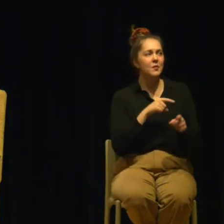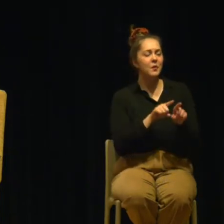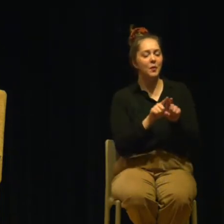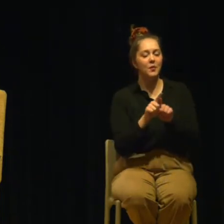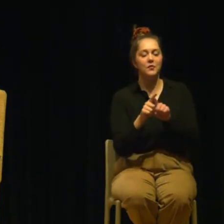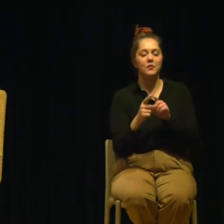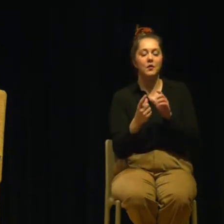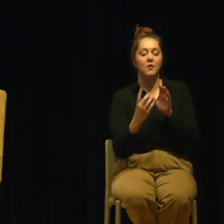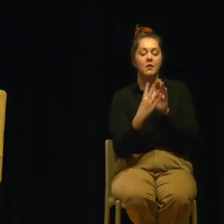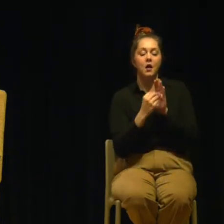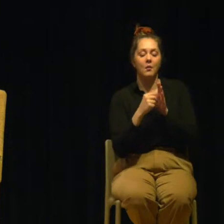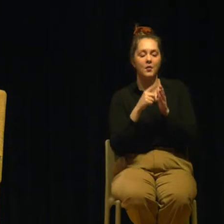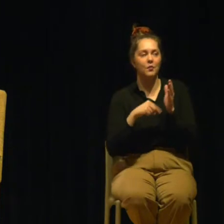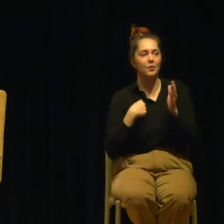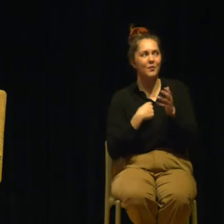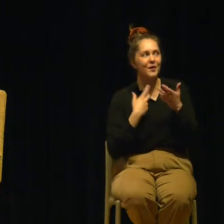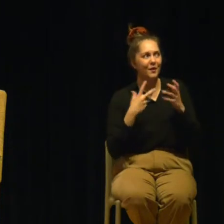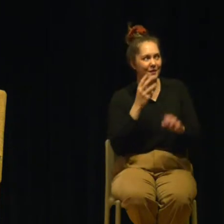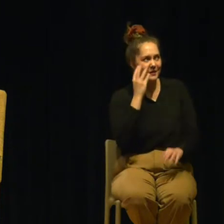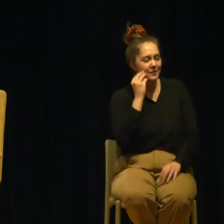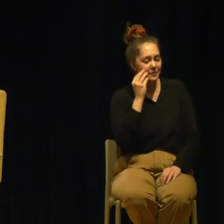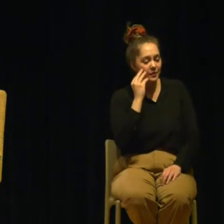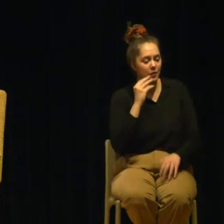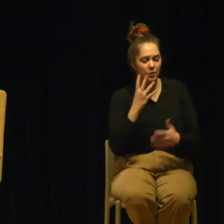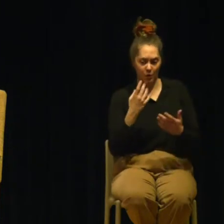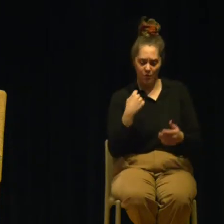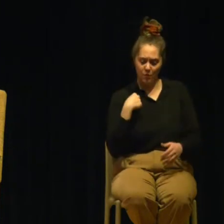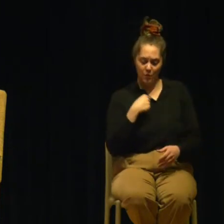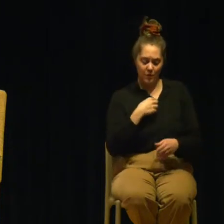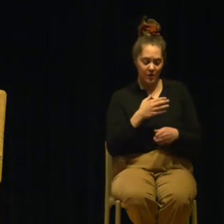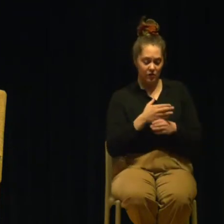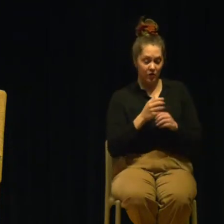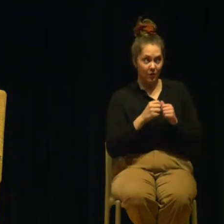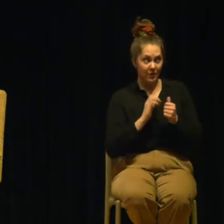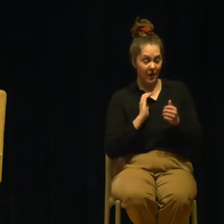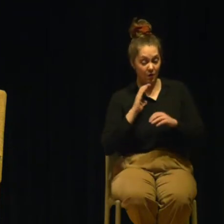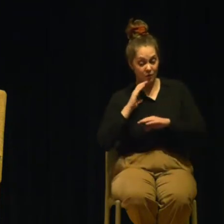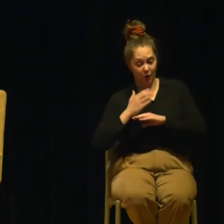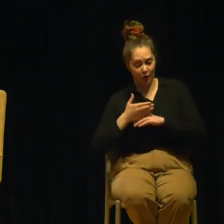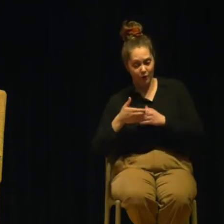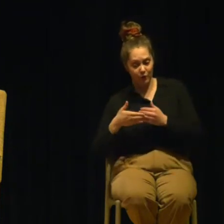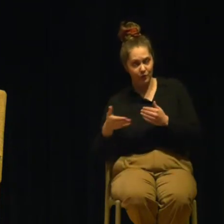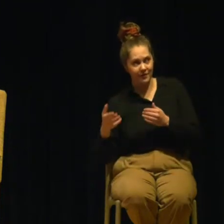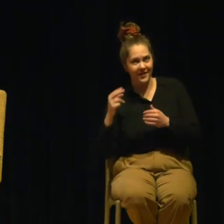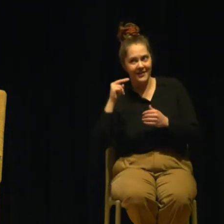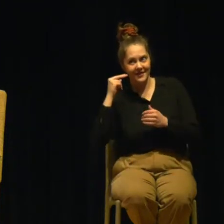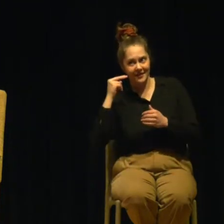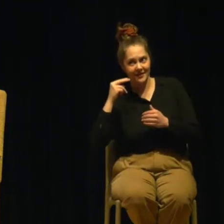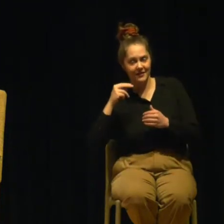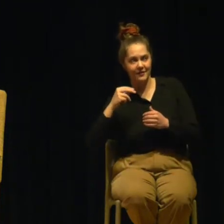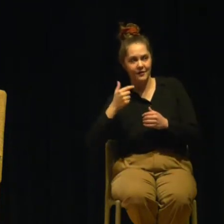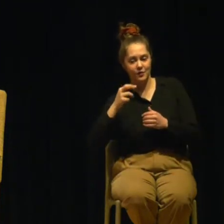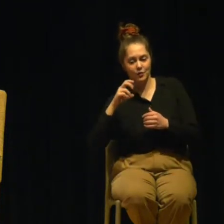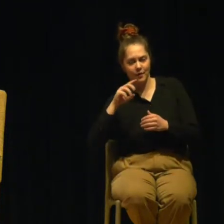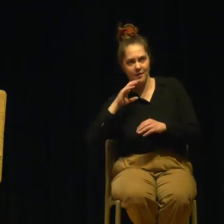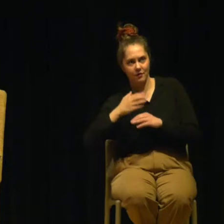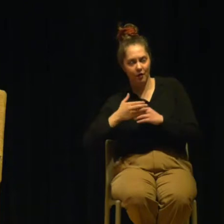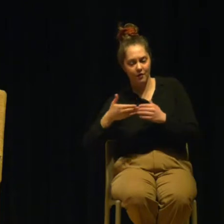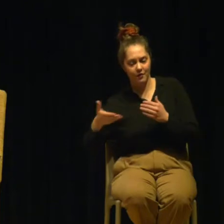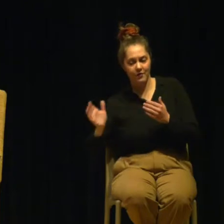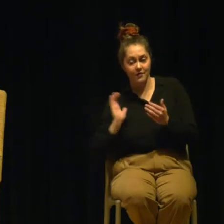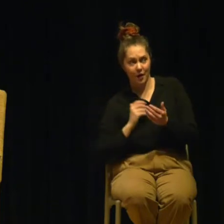what we experienced. So are we sharing with our daughters and our nieces and our granddaughters